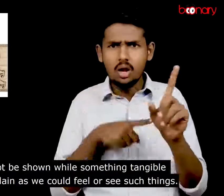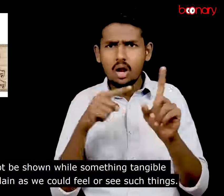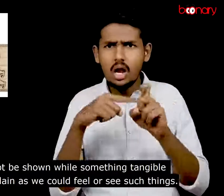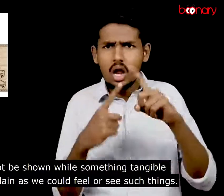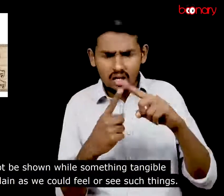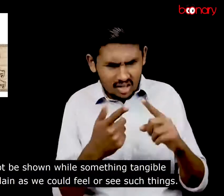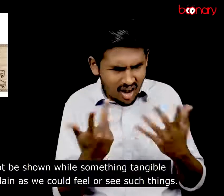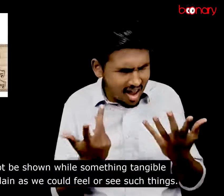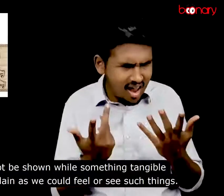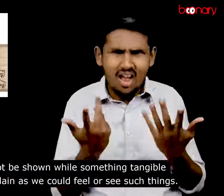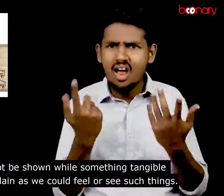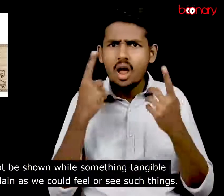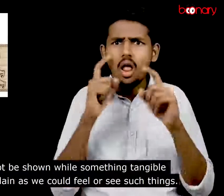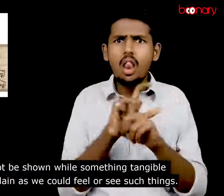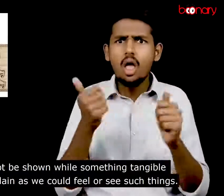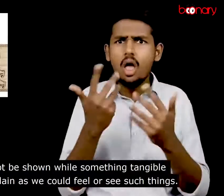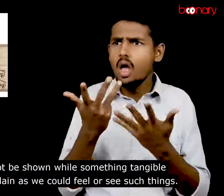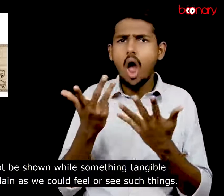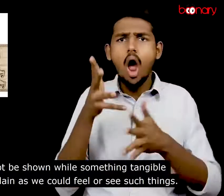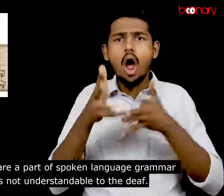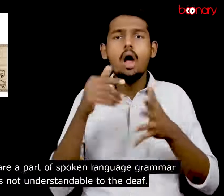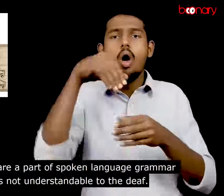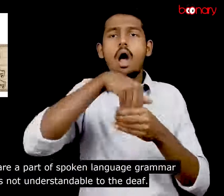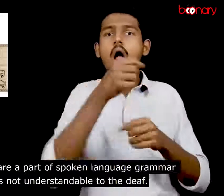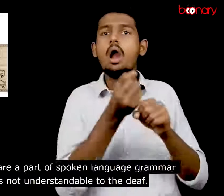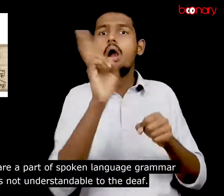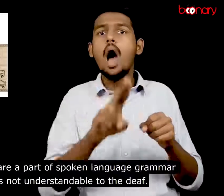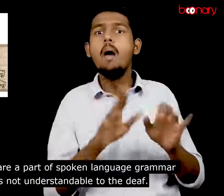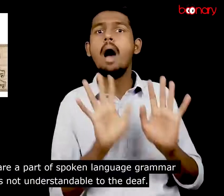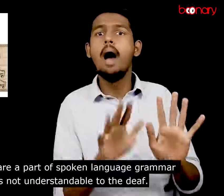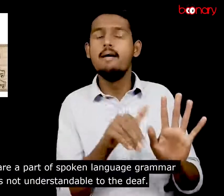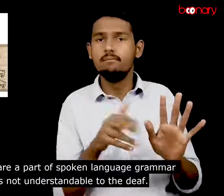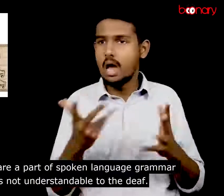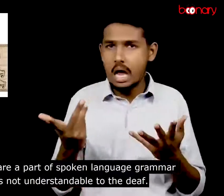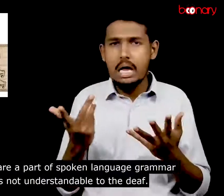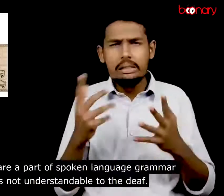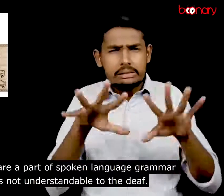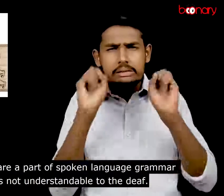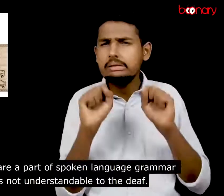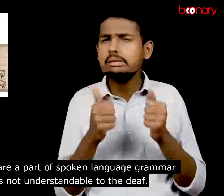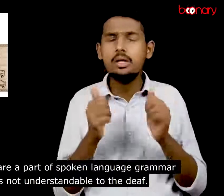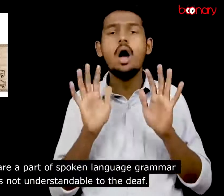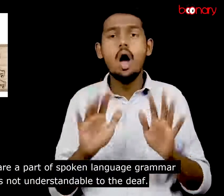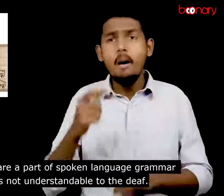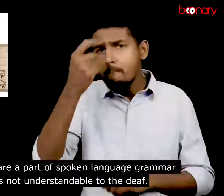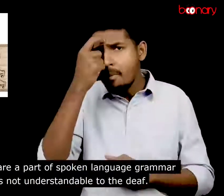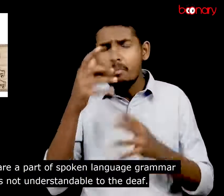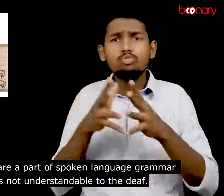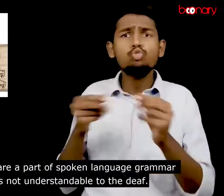feel or see such things. Words like yet are a part of spoken language grammar which was not understandable to the